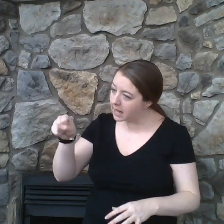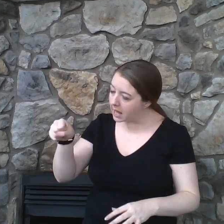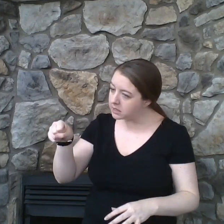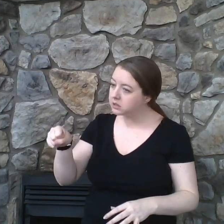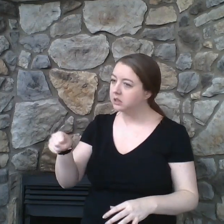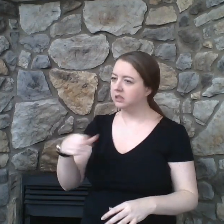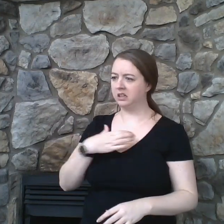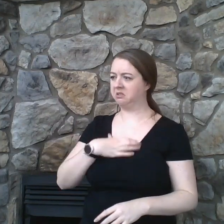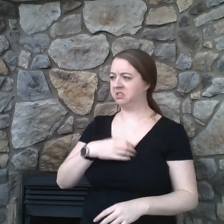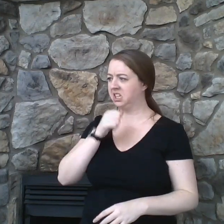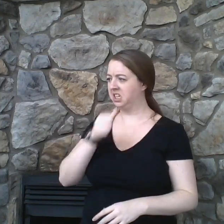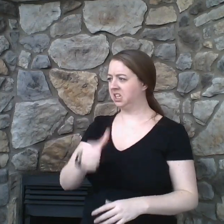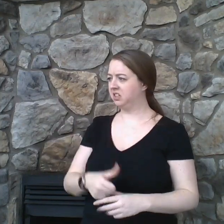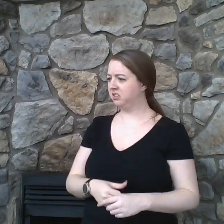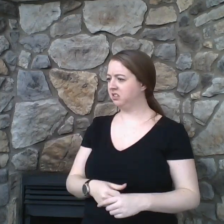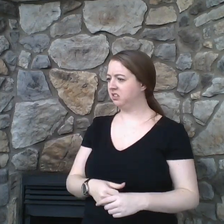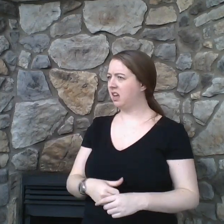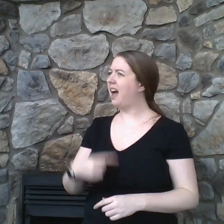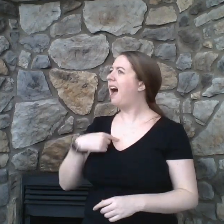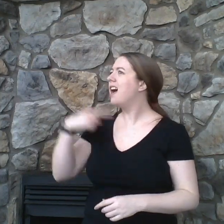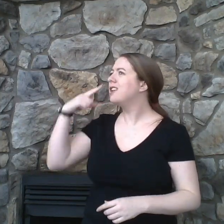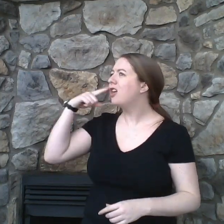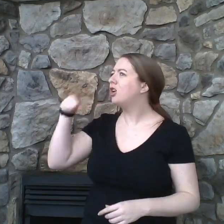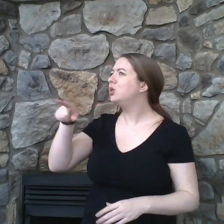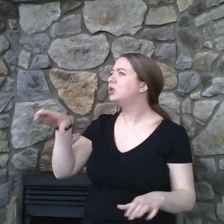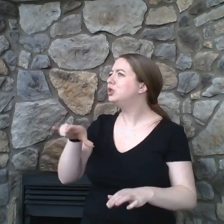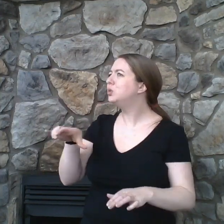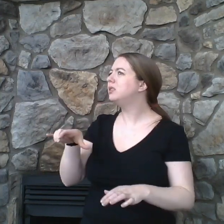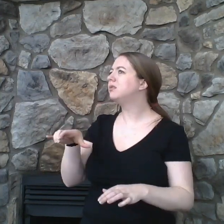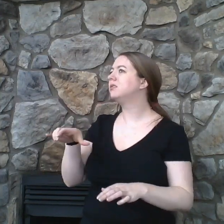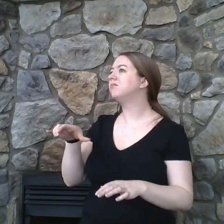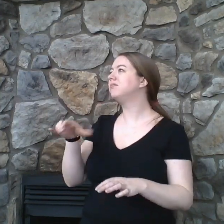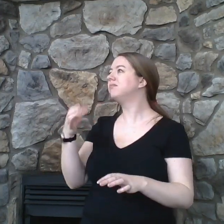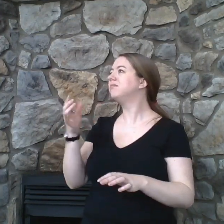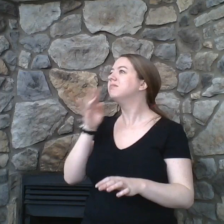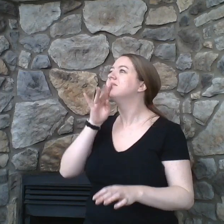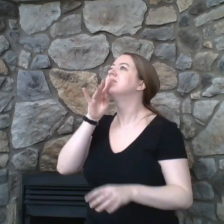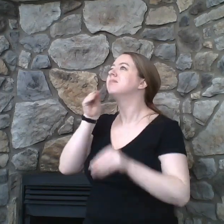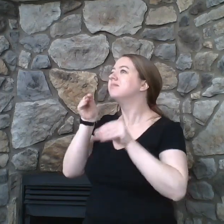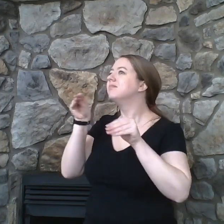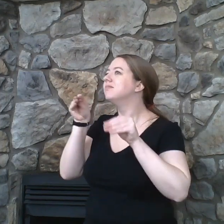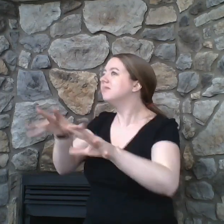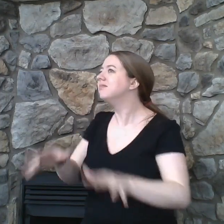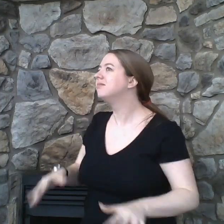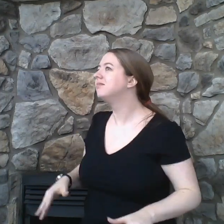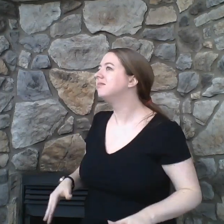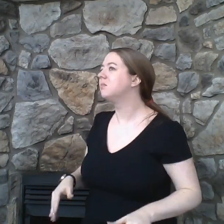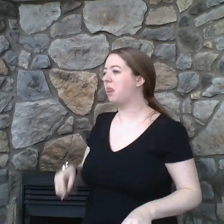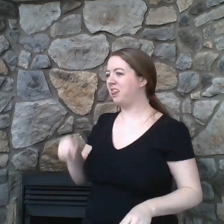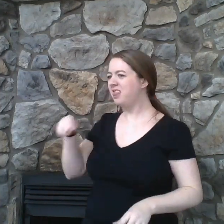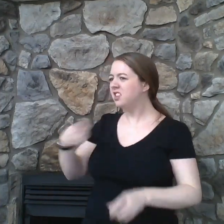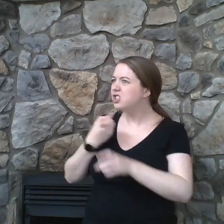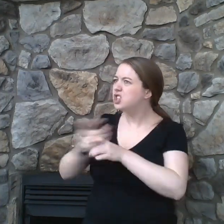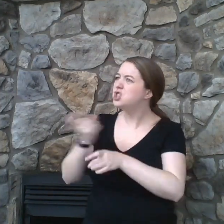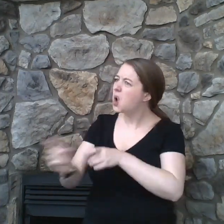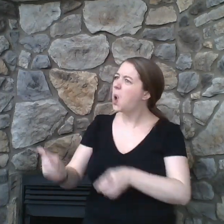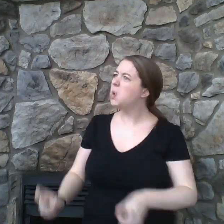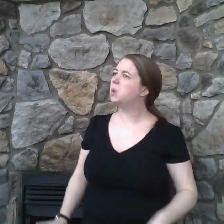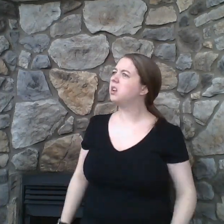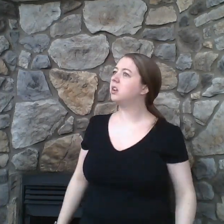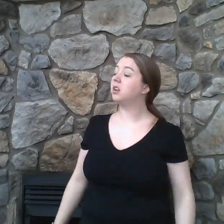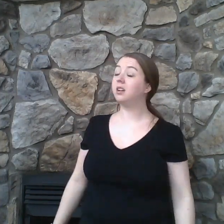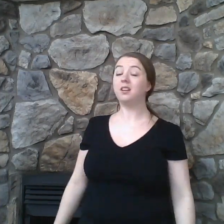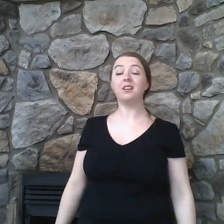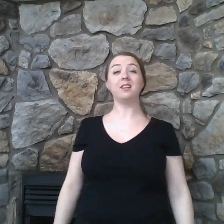"Yes," said Kangaroo. "Wish that I hadn't. I thought you would do it by charms and incantations. But this is